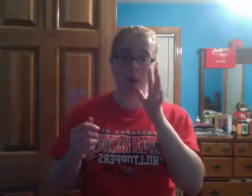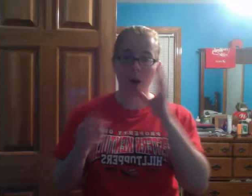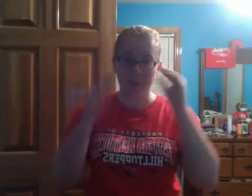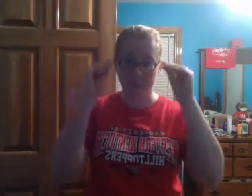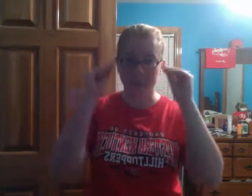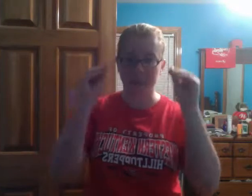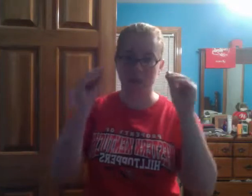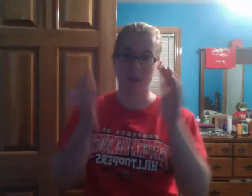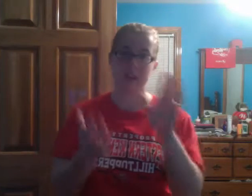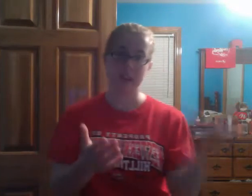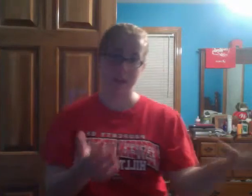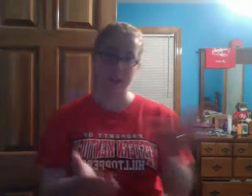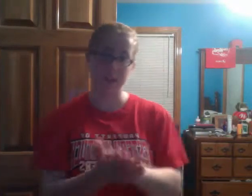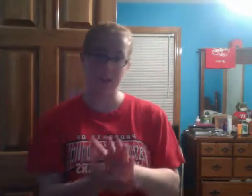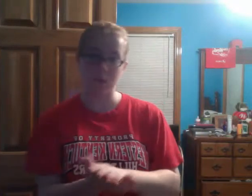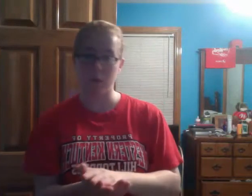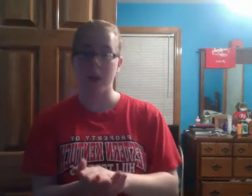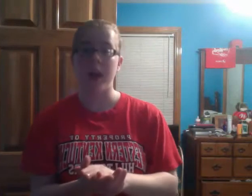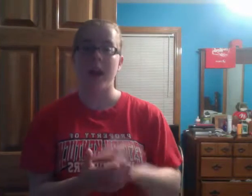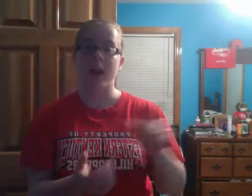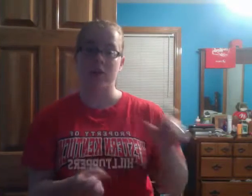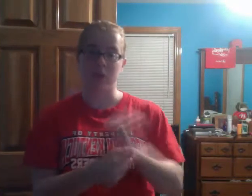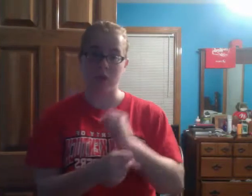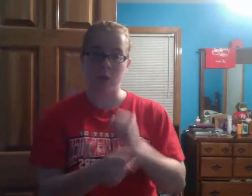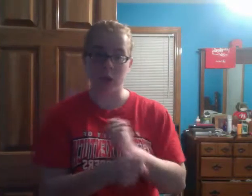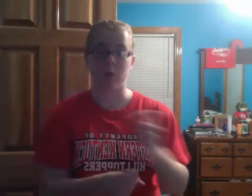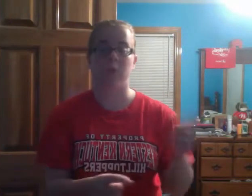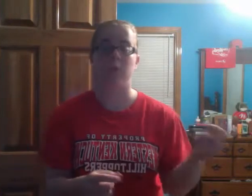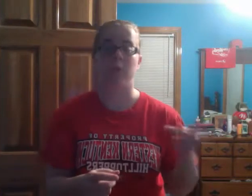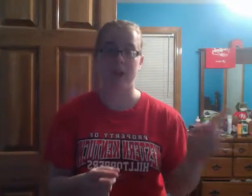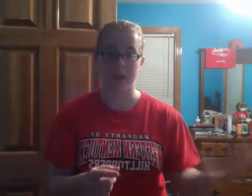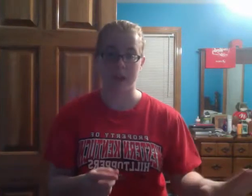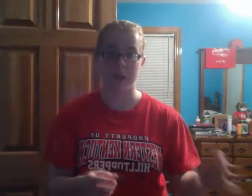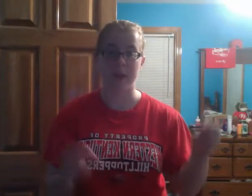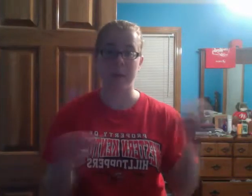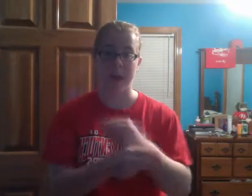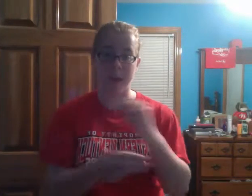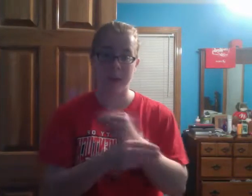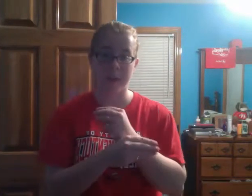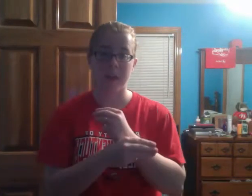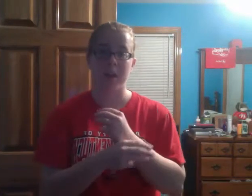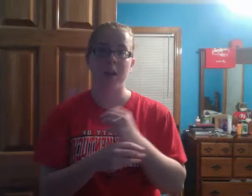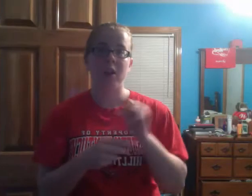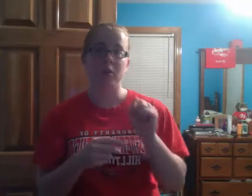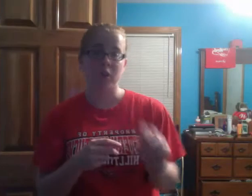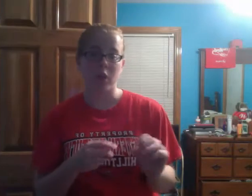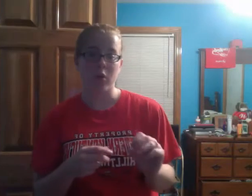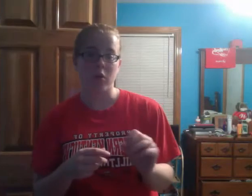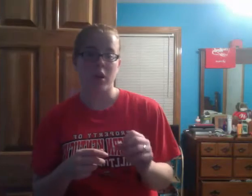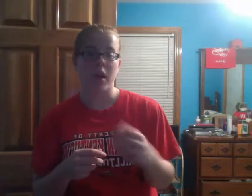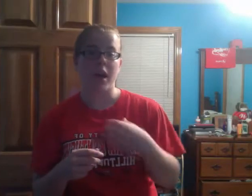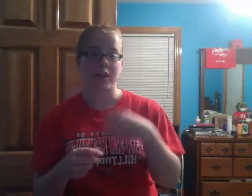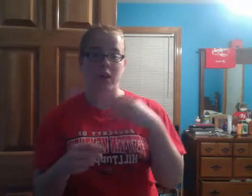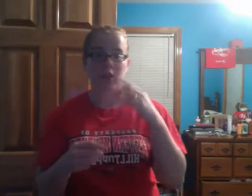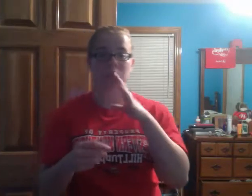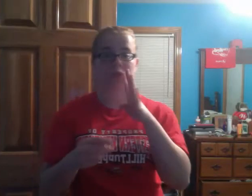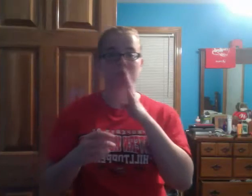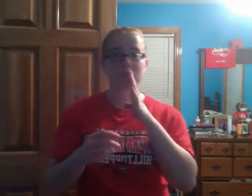mom teaches at that school, and she worked with him in math. So I talked